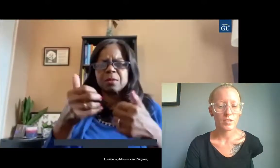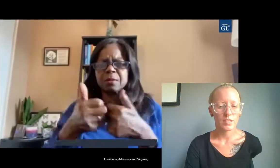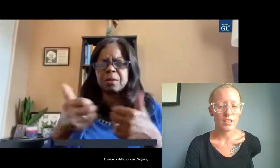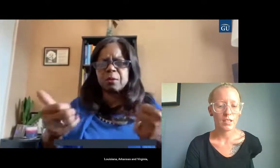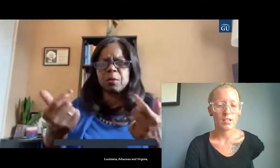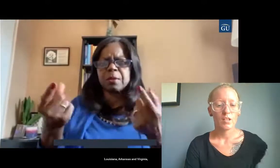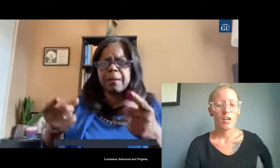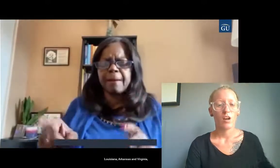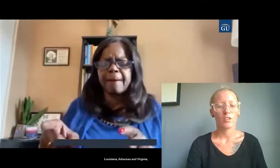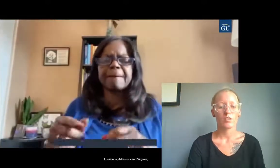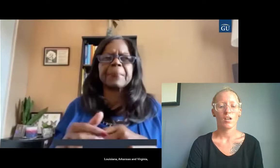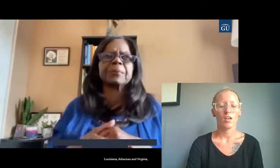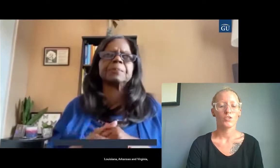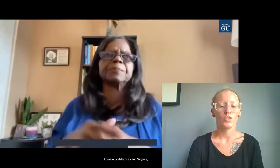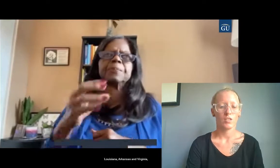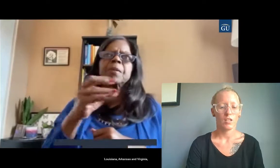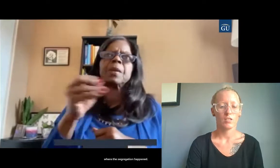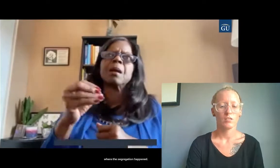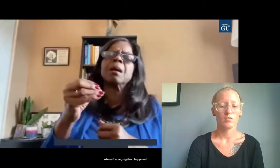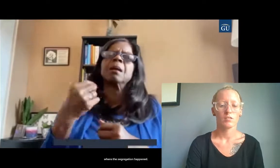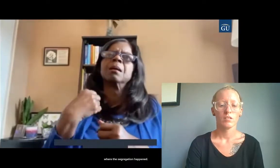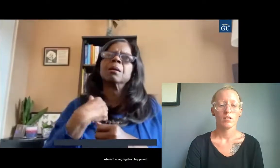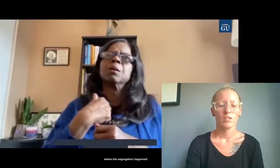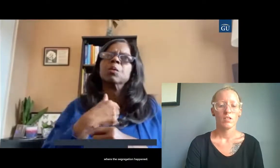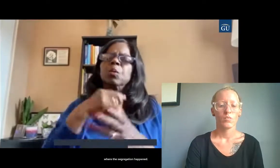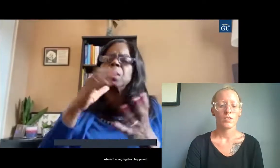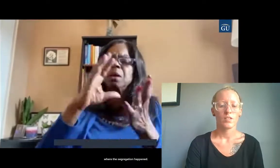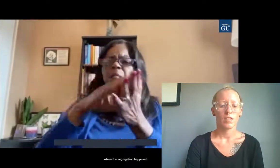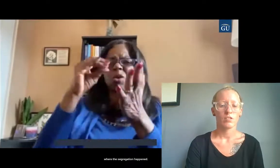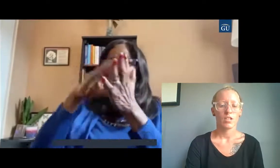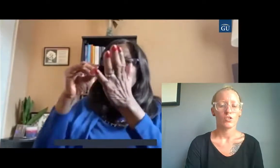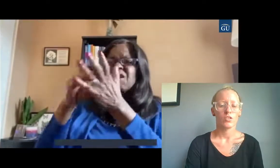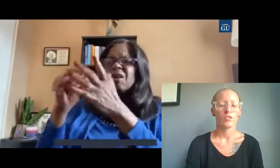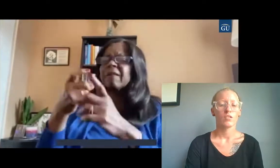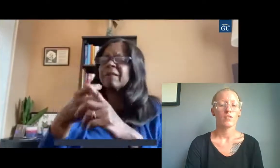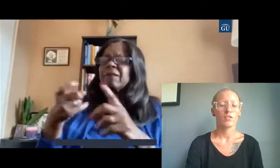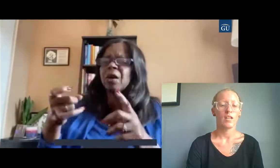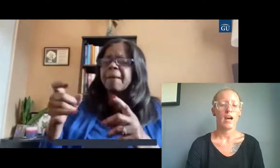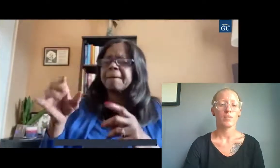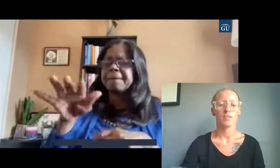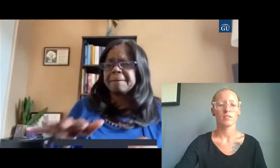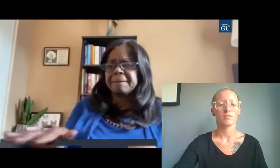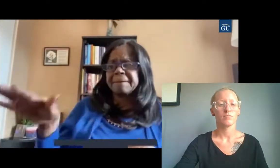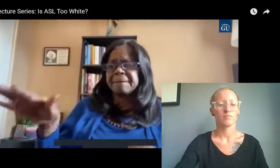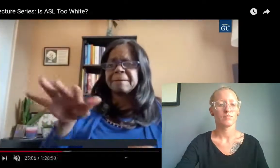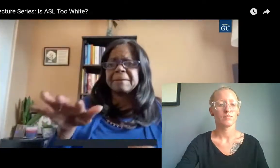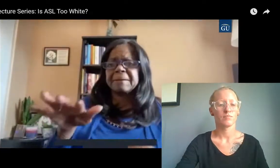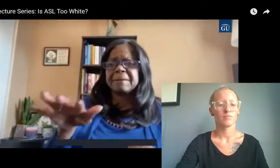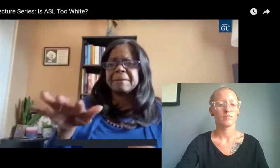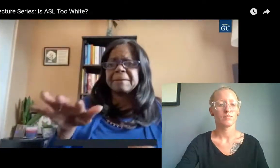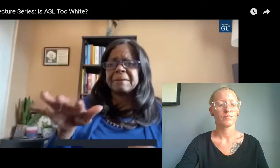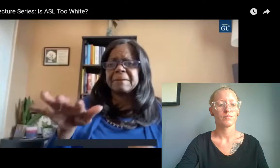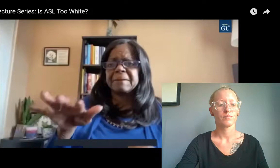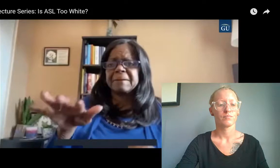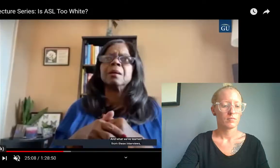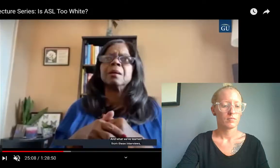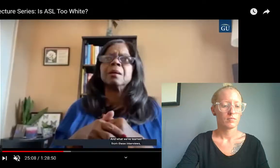Oklahoma, Louisiana, Arkansas, Virginia, where the segregation first happened.